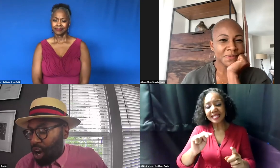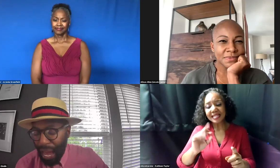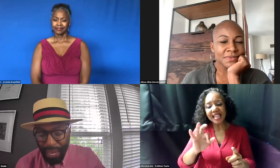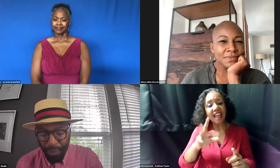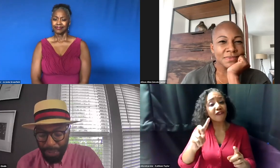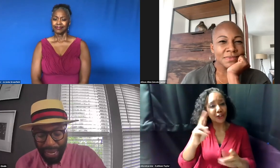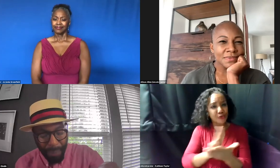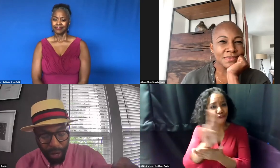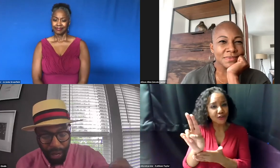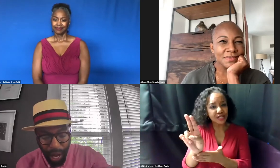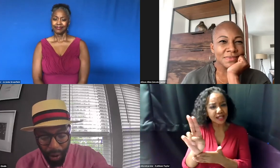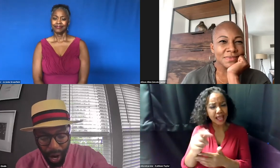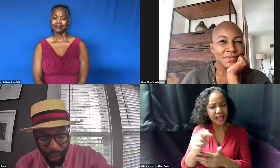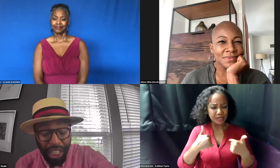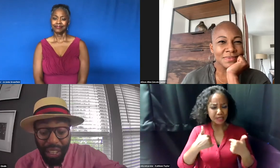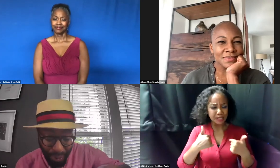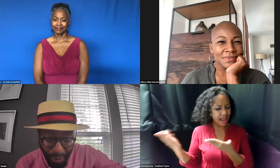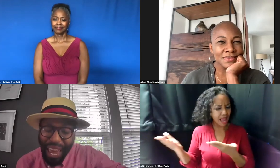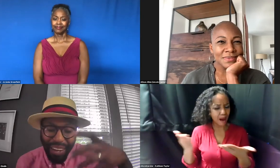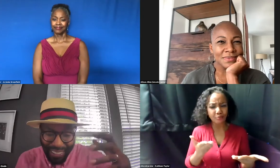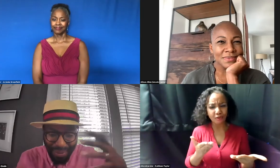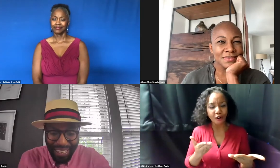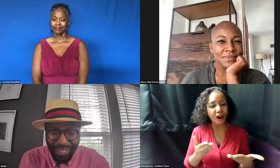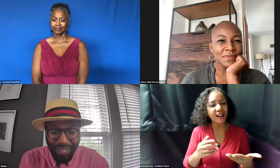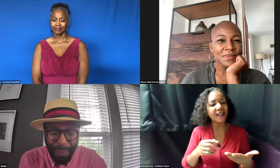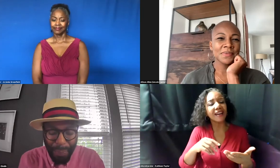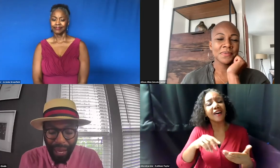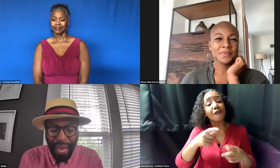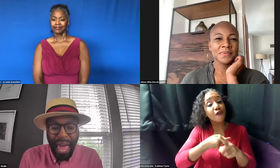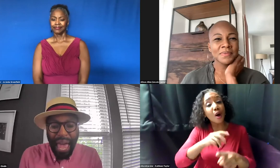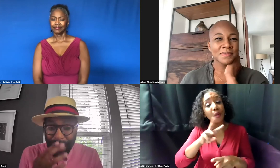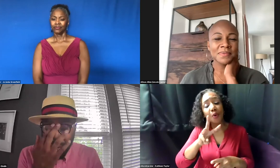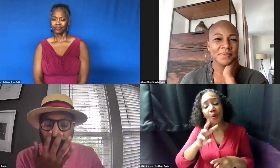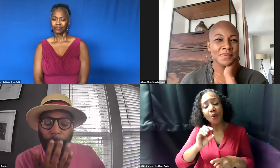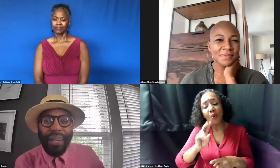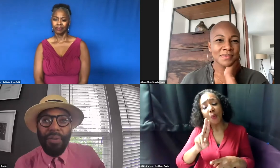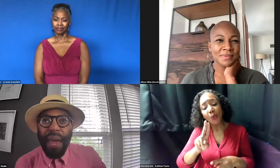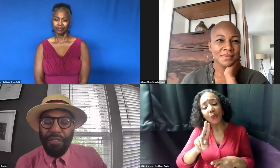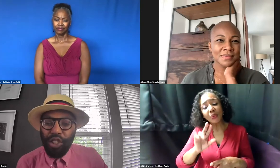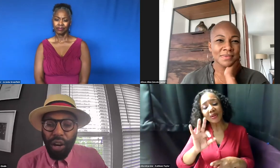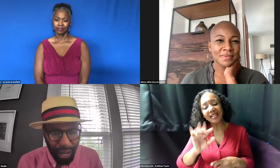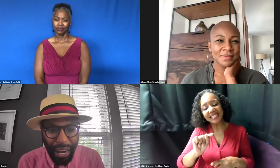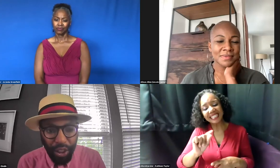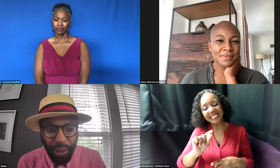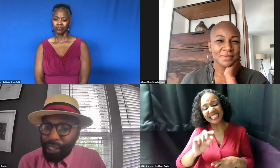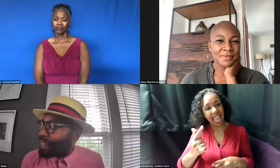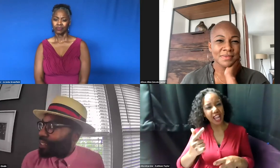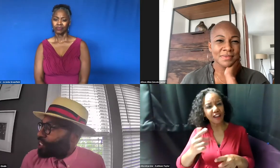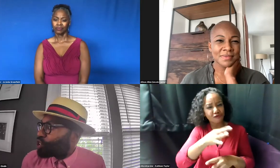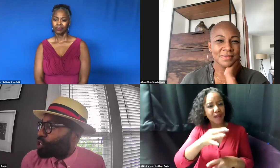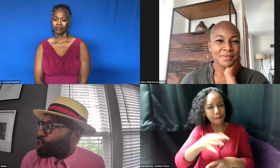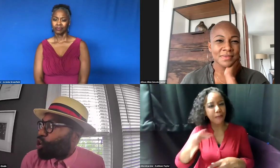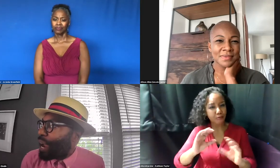after the talk, it was me and I brought GZA from Wu-Tang because I'm you know, this hip hop thing. And this woman came up to me after the talk, college student, says,